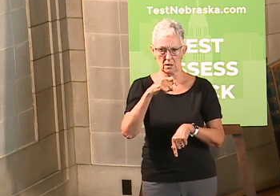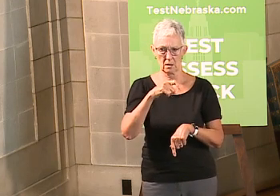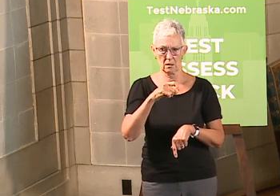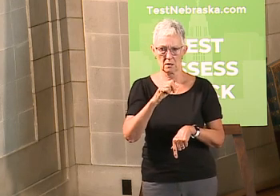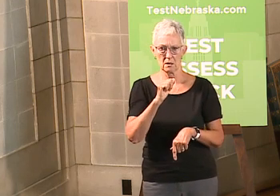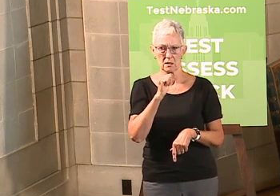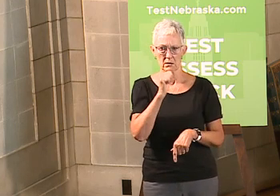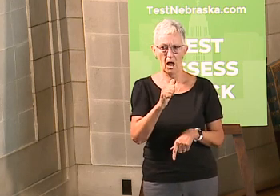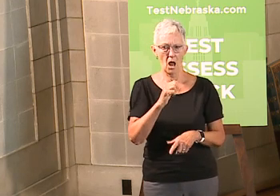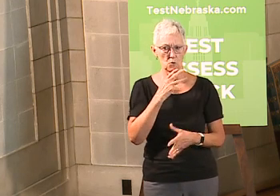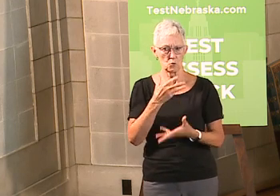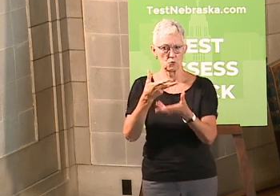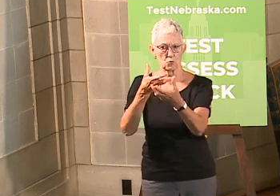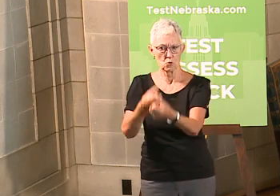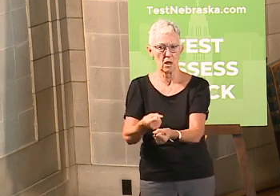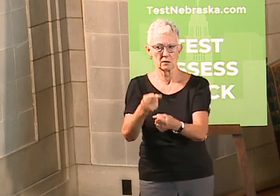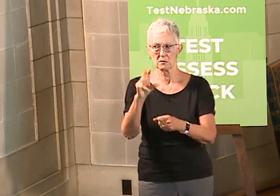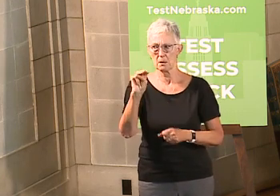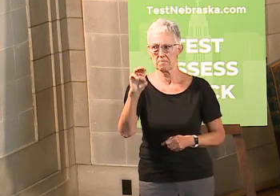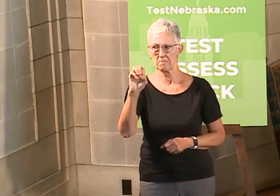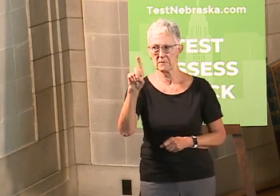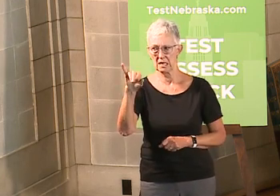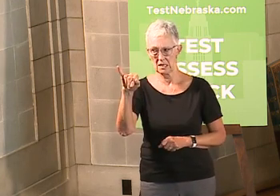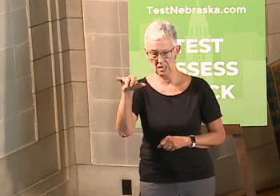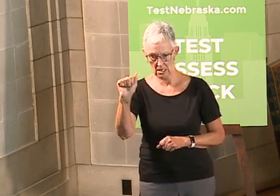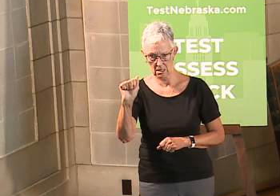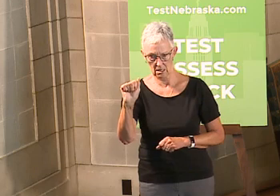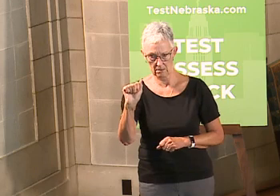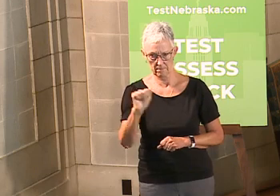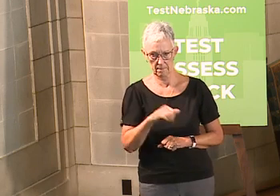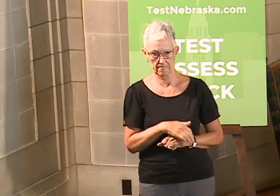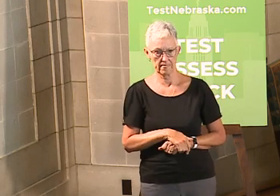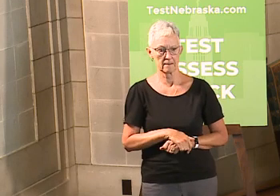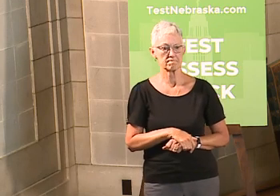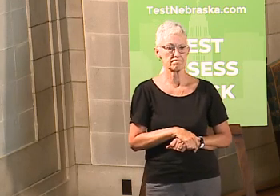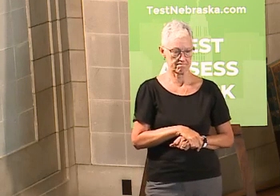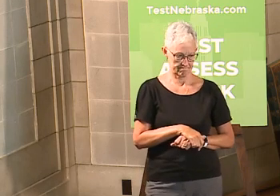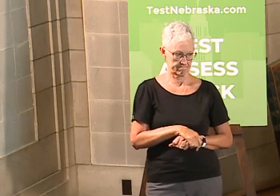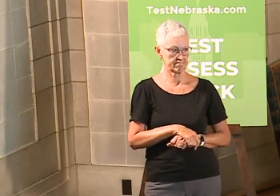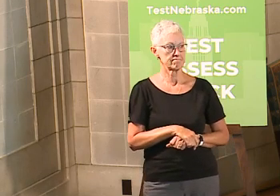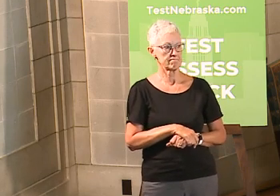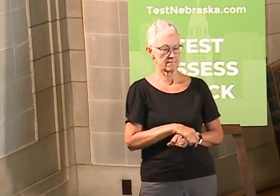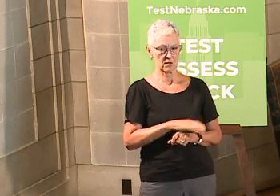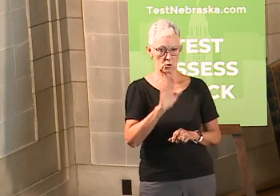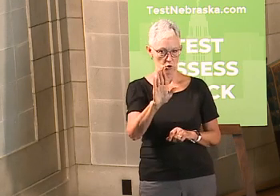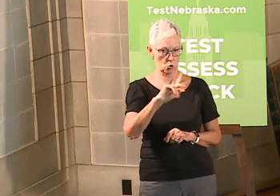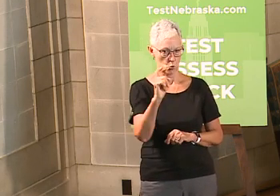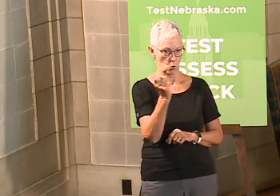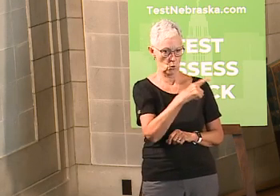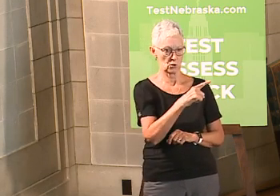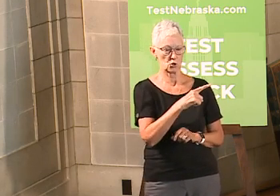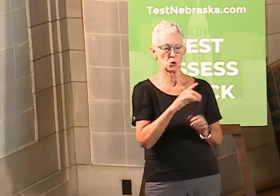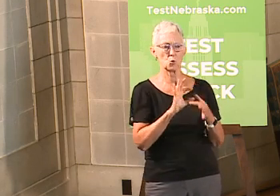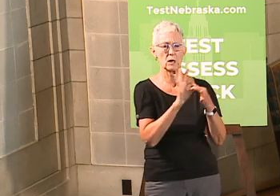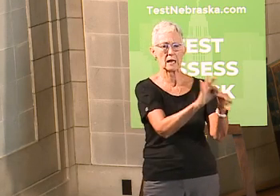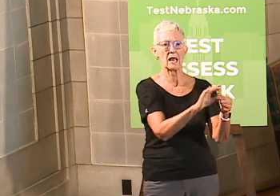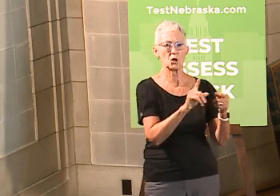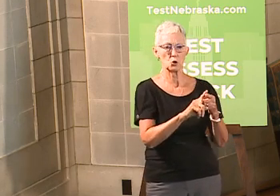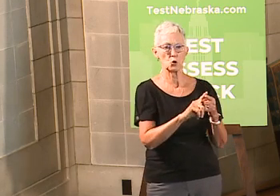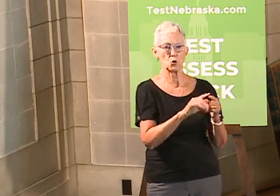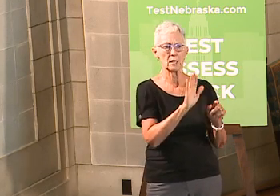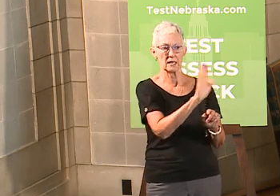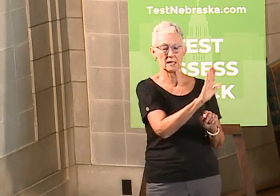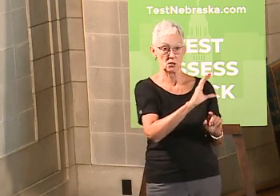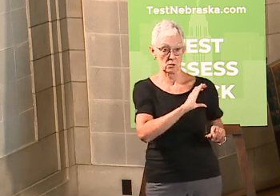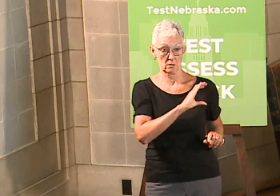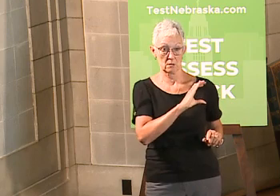media says and what they put out there. So the question was going back to Investigator Herrera's funeral, when I made some comments